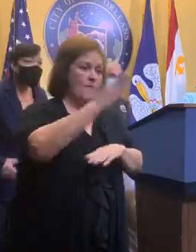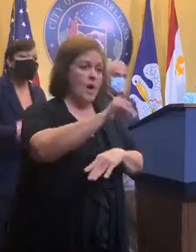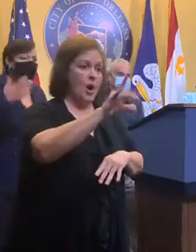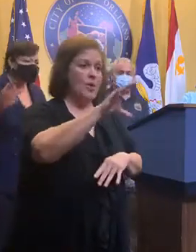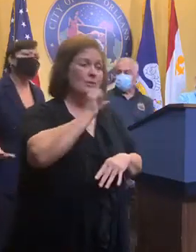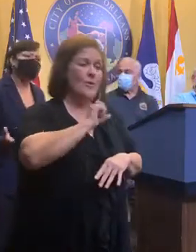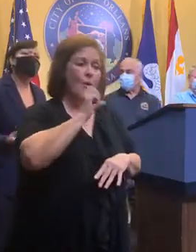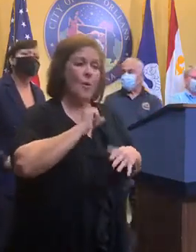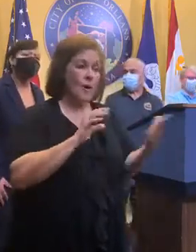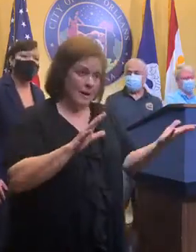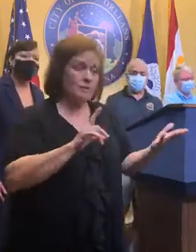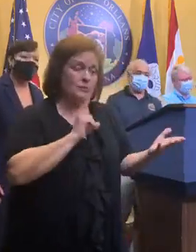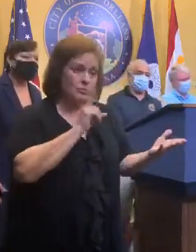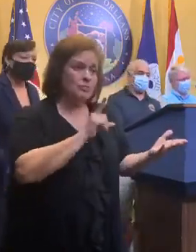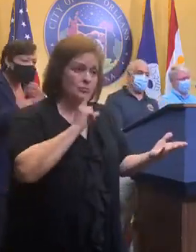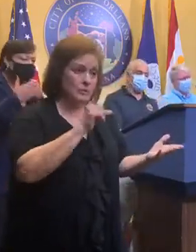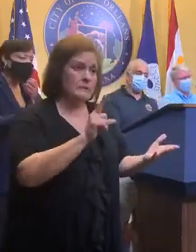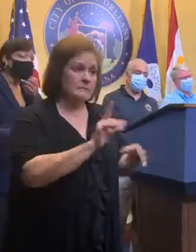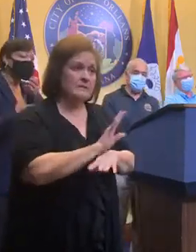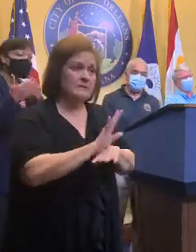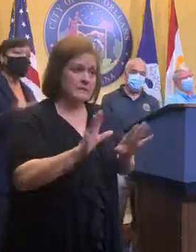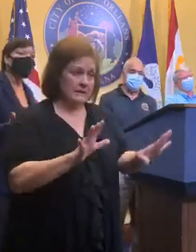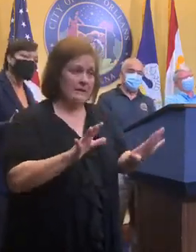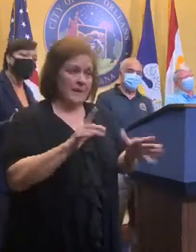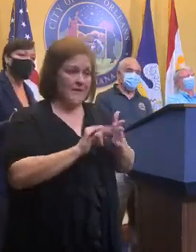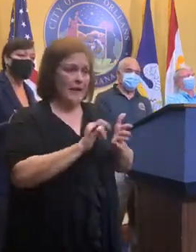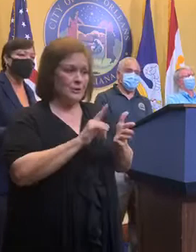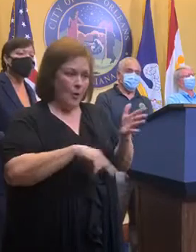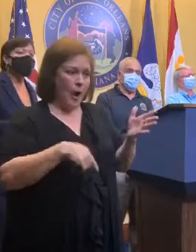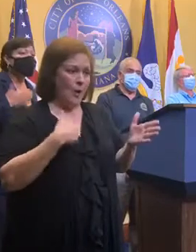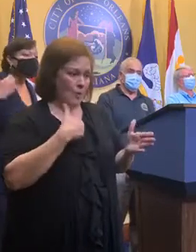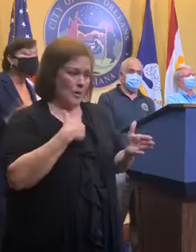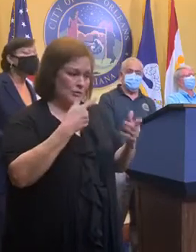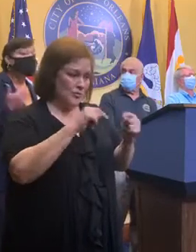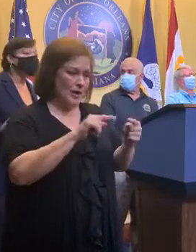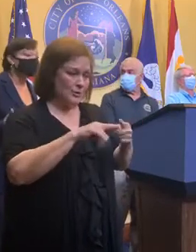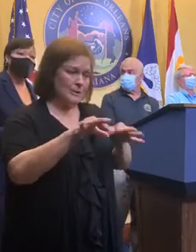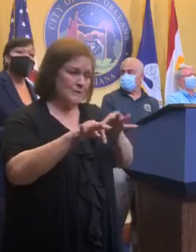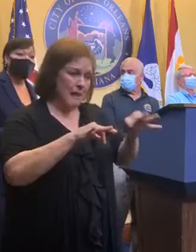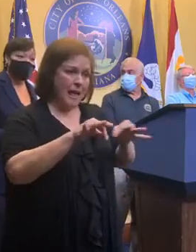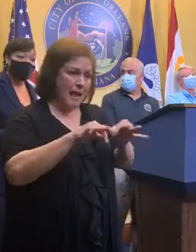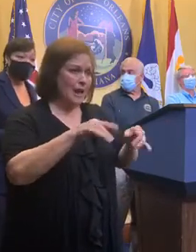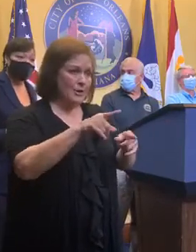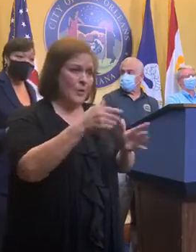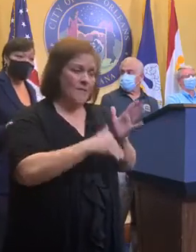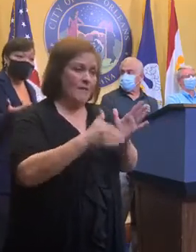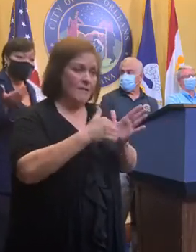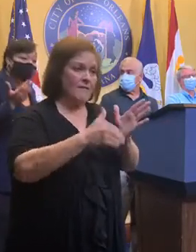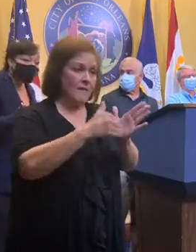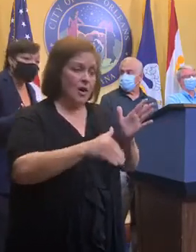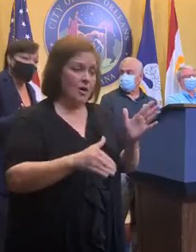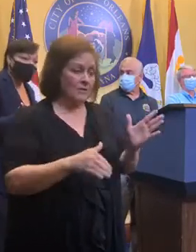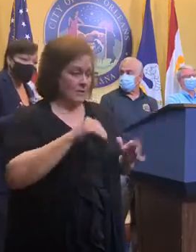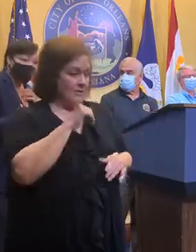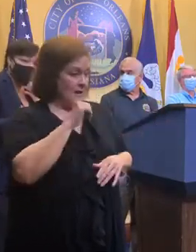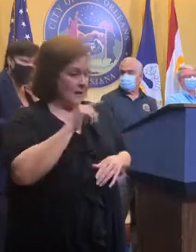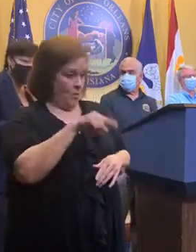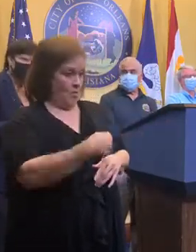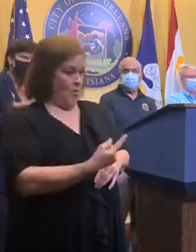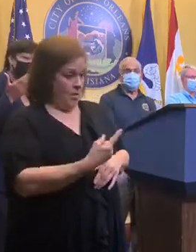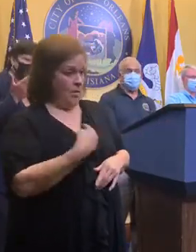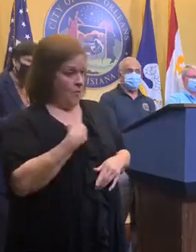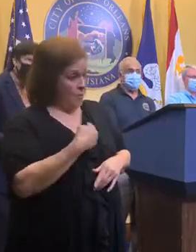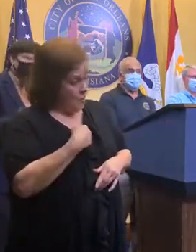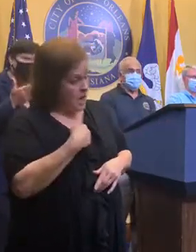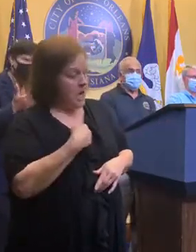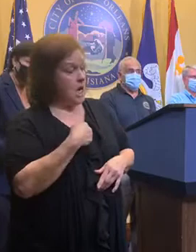old. I mean, let's be real about it. This is what we've been talking about literally from day one. Not only talking about